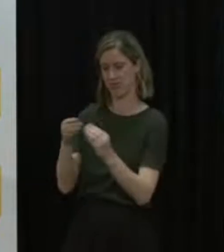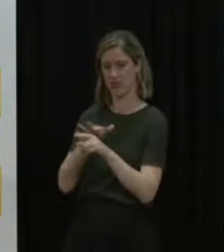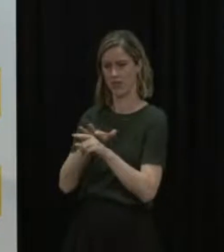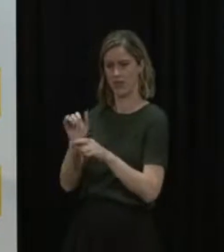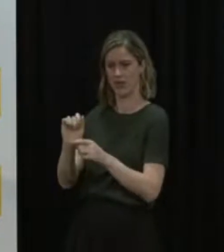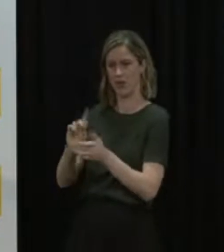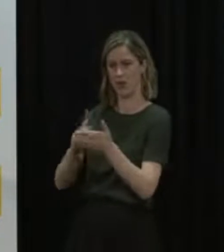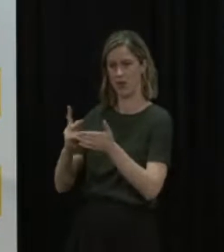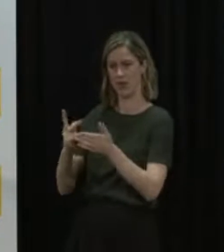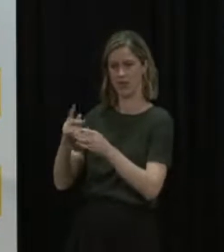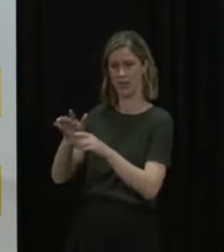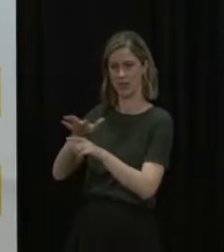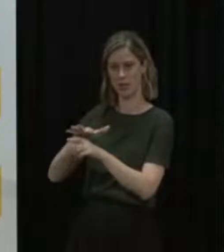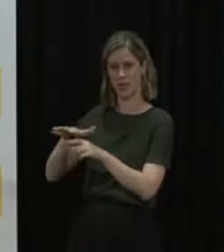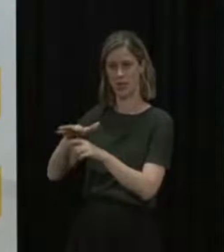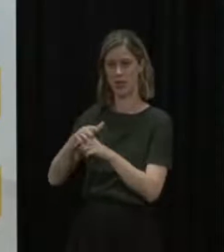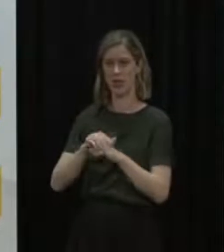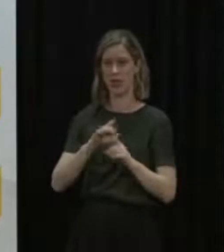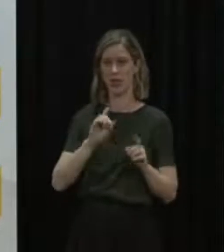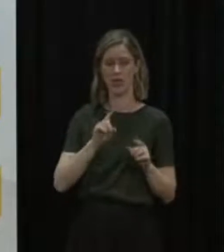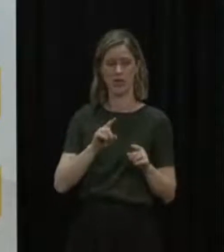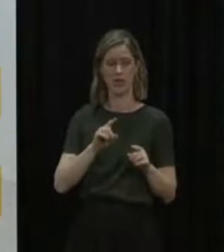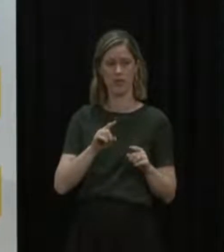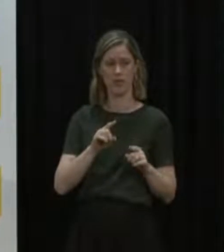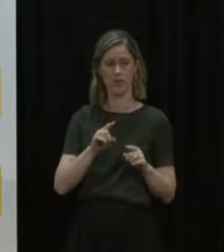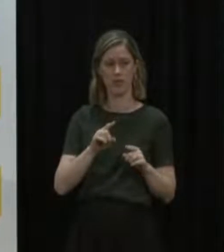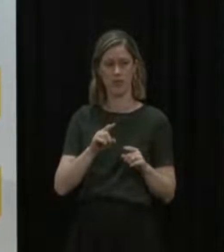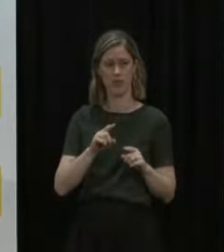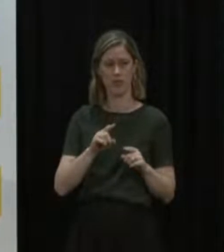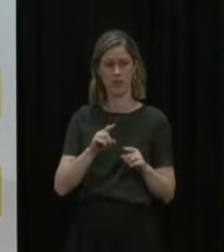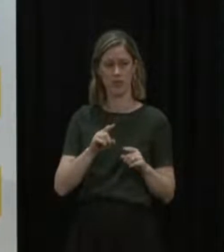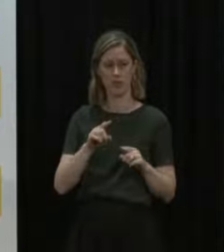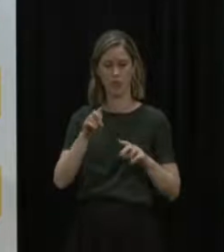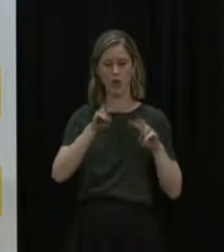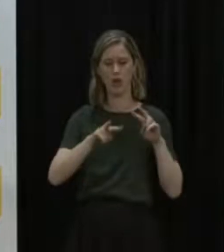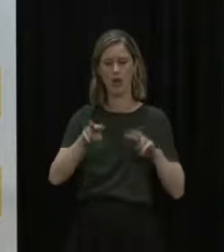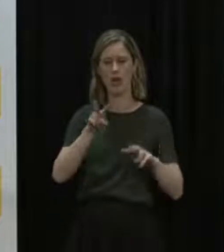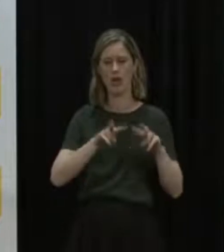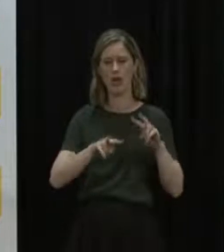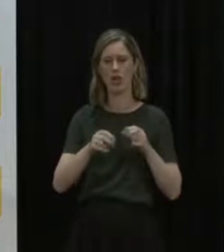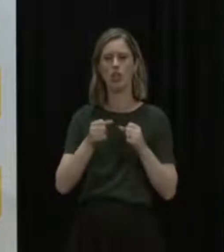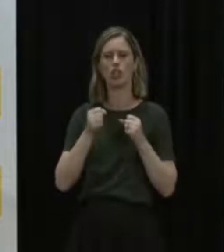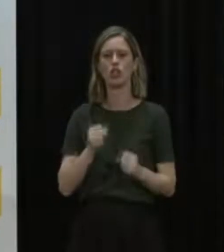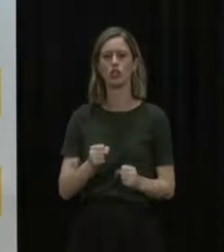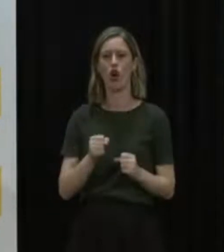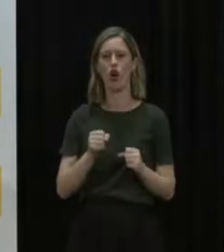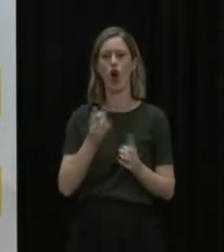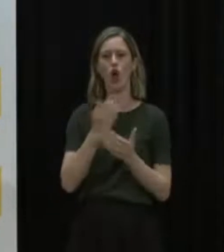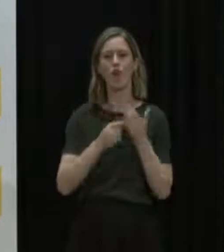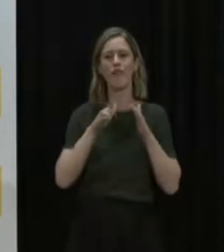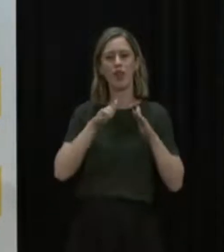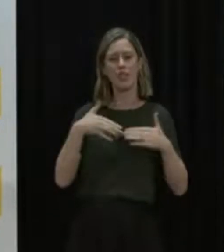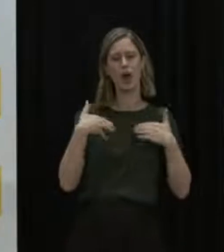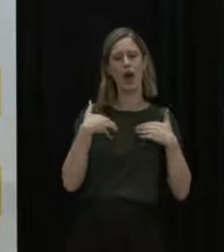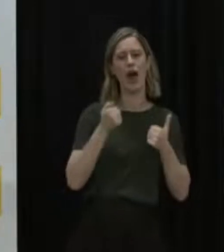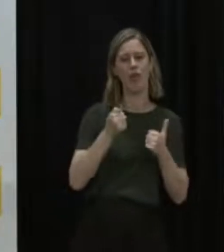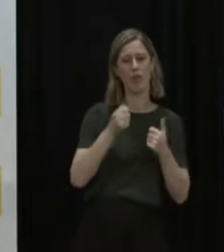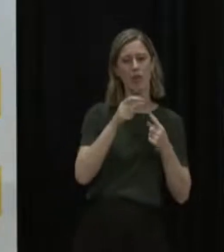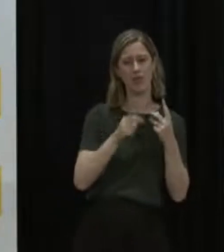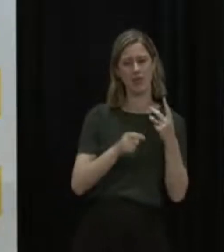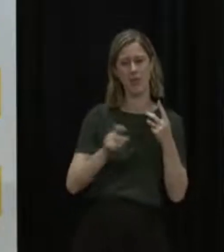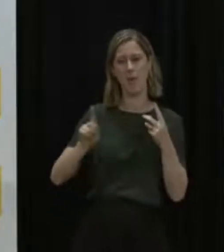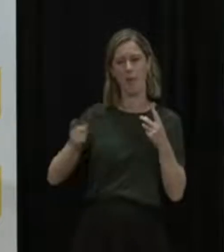making situation. We don't always, we're looking at it from a very pure public health perspective, and sometimes there